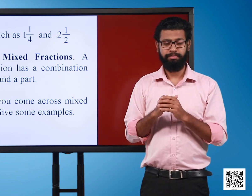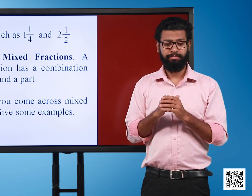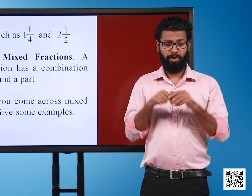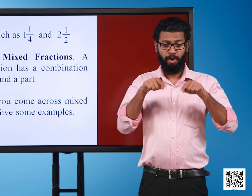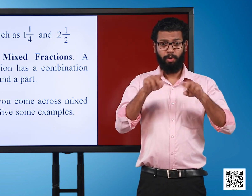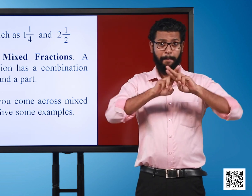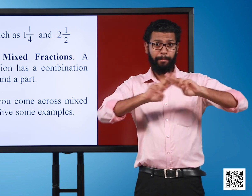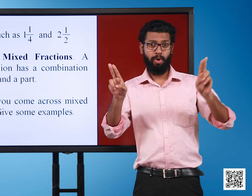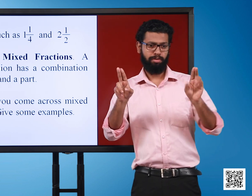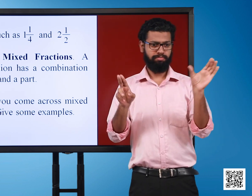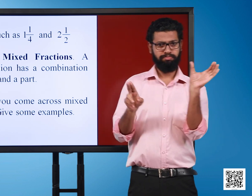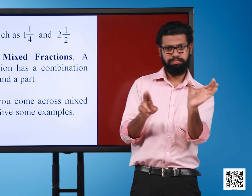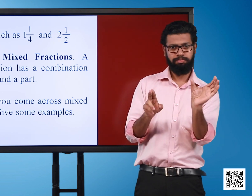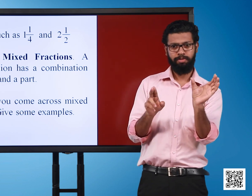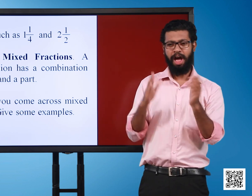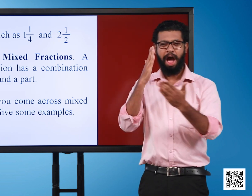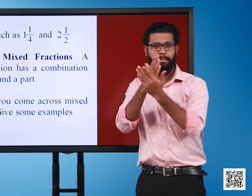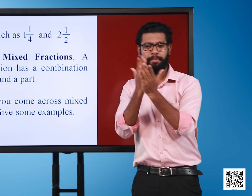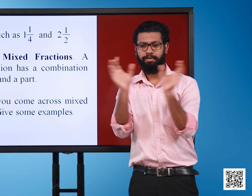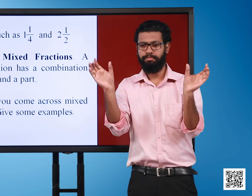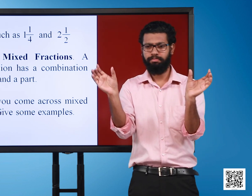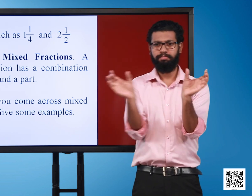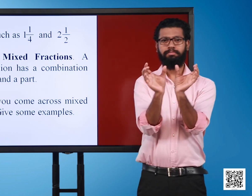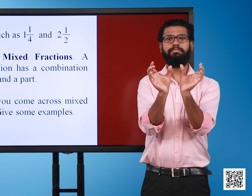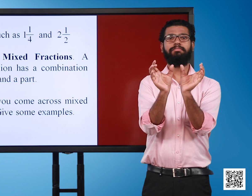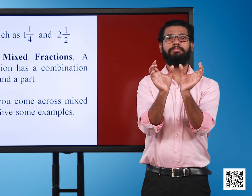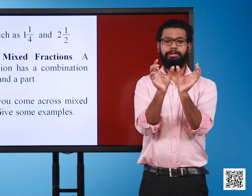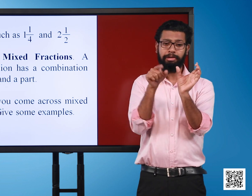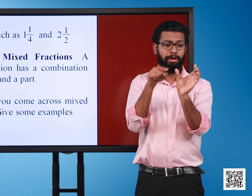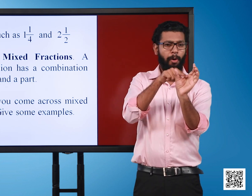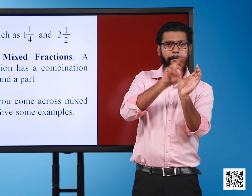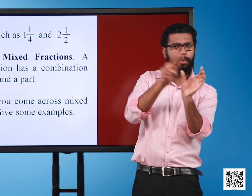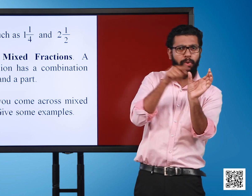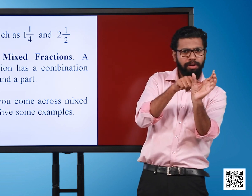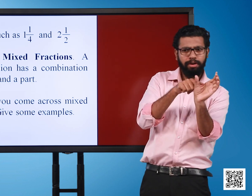A mixed fraction has a combination of a whole and a part.